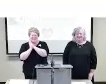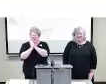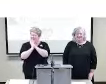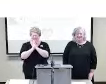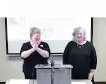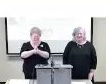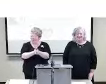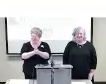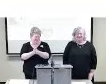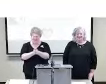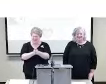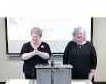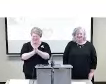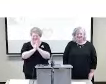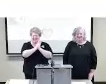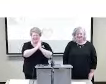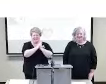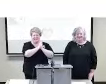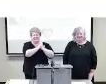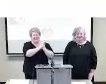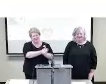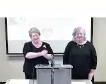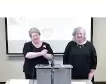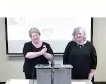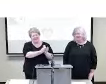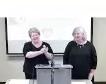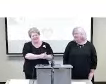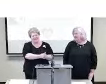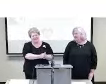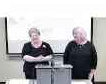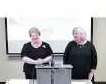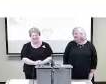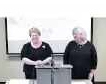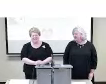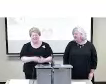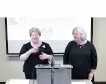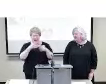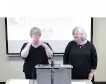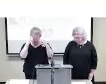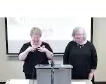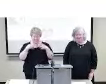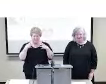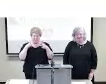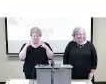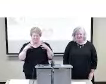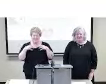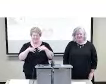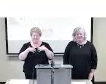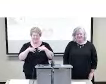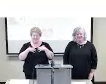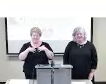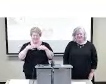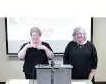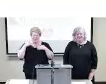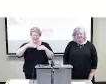joy i'm never going to be perfect and thankfully i can be educated having that change of